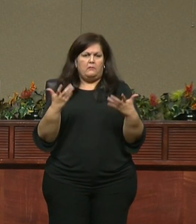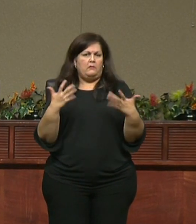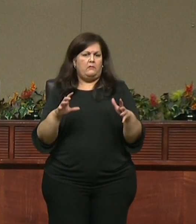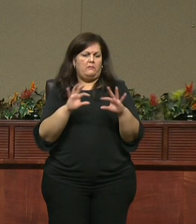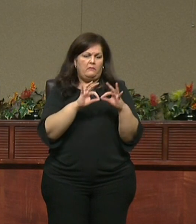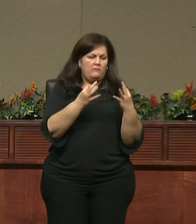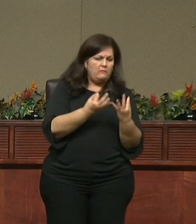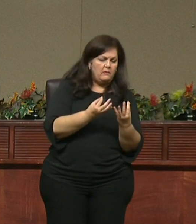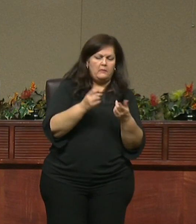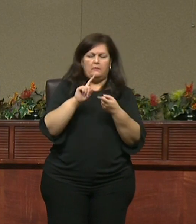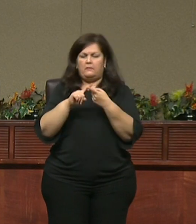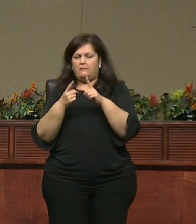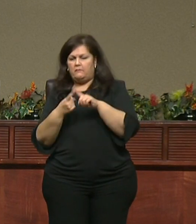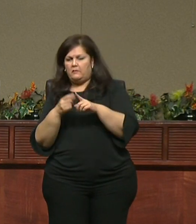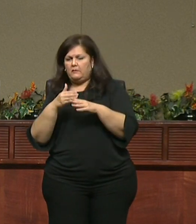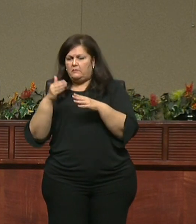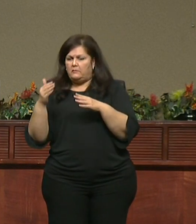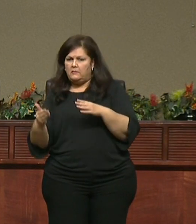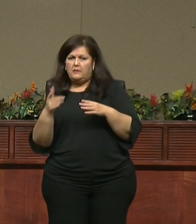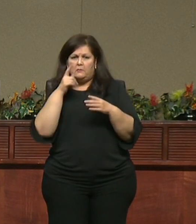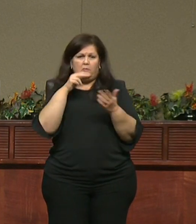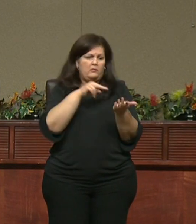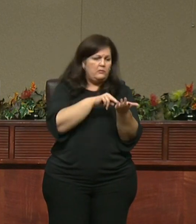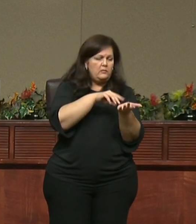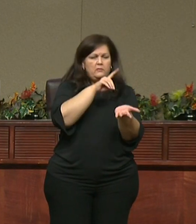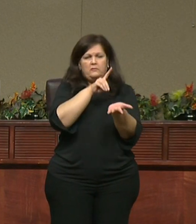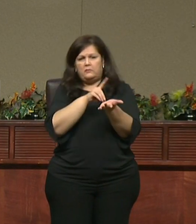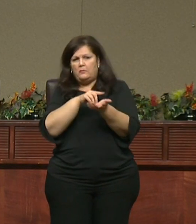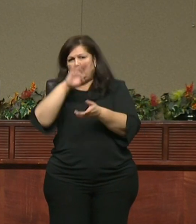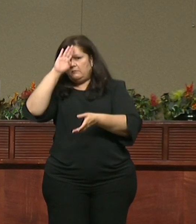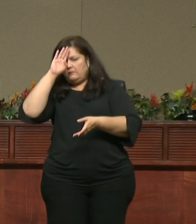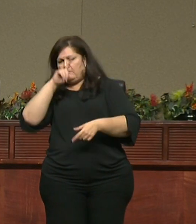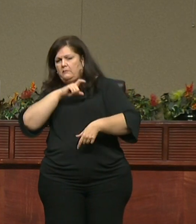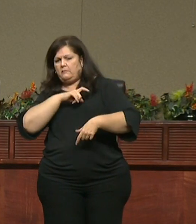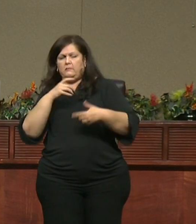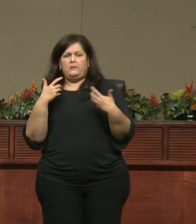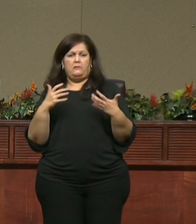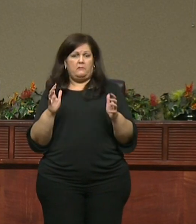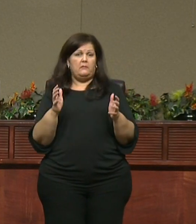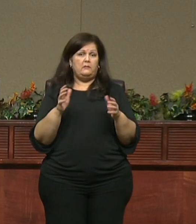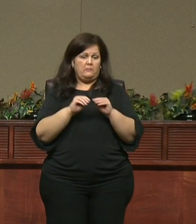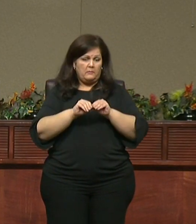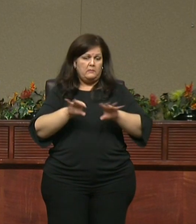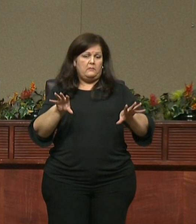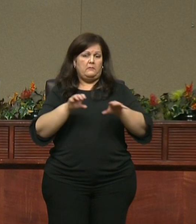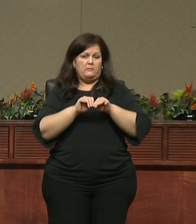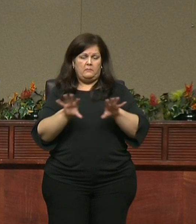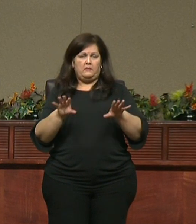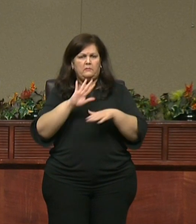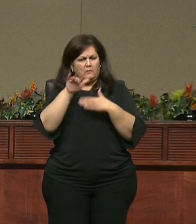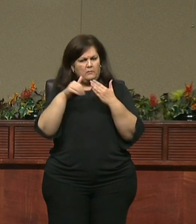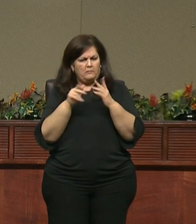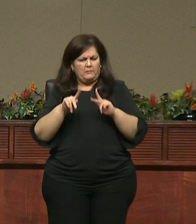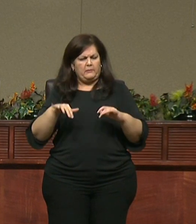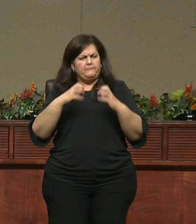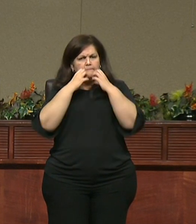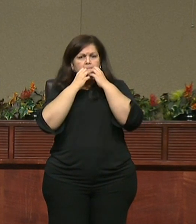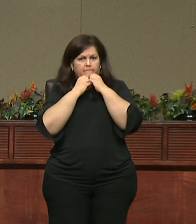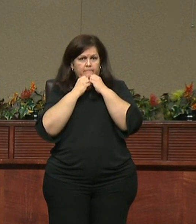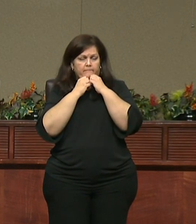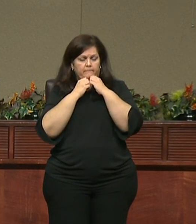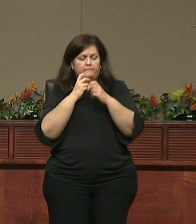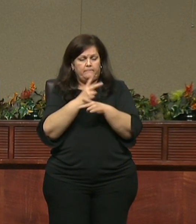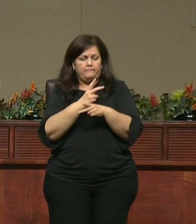friends, our neighbors, our first responders, our frontline workers, ourselves, every single person in the city. And